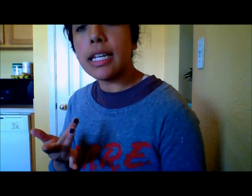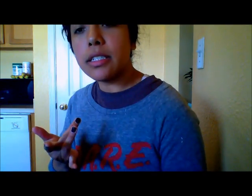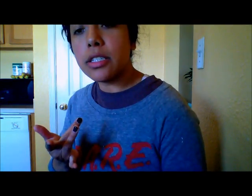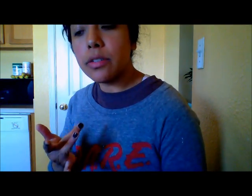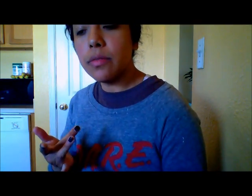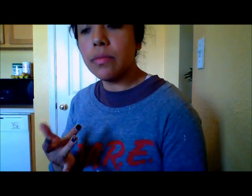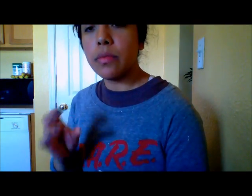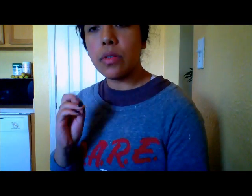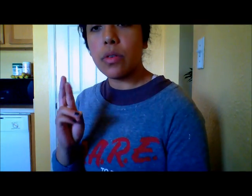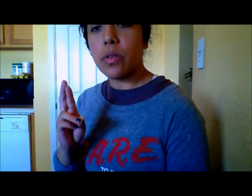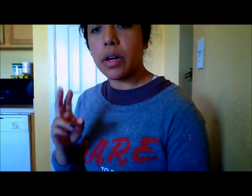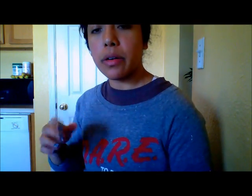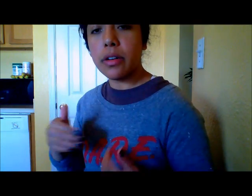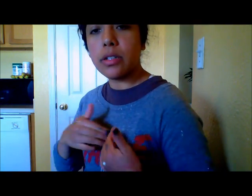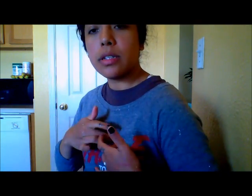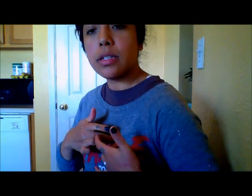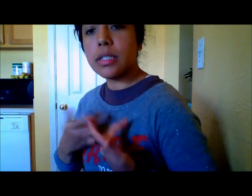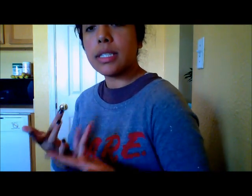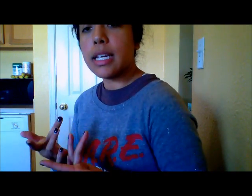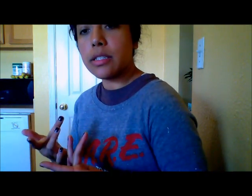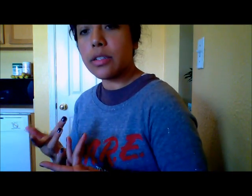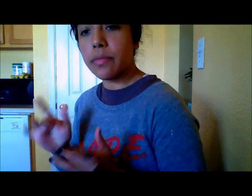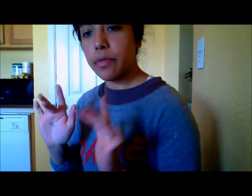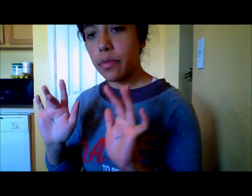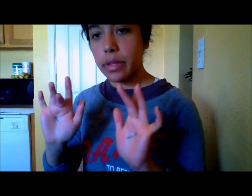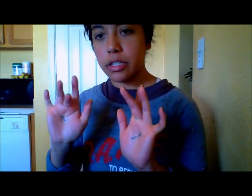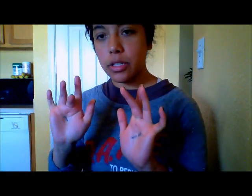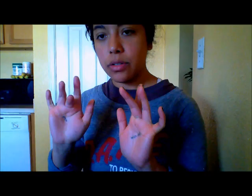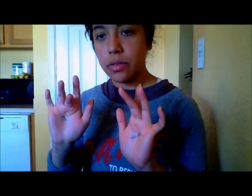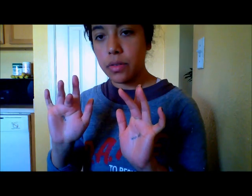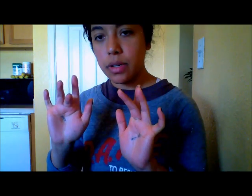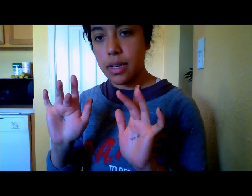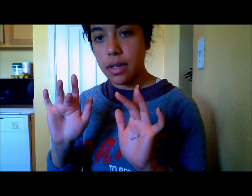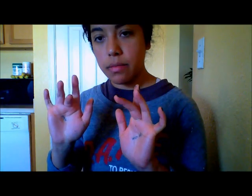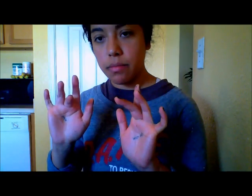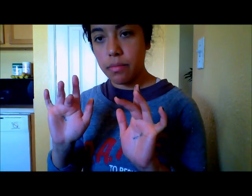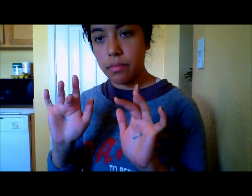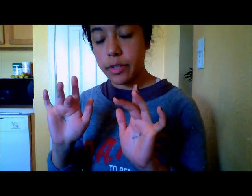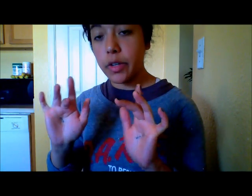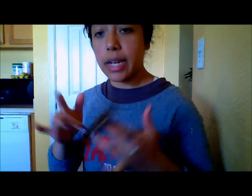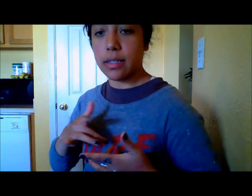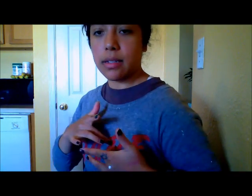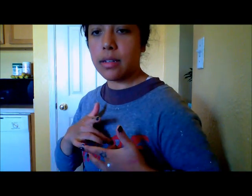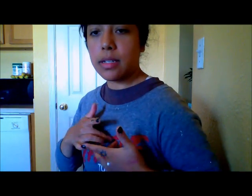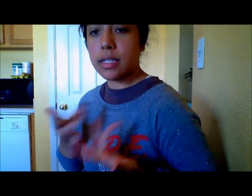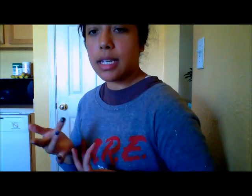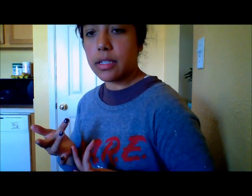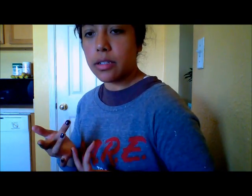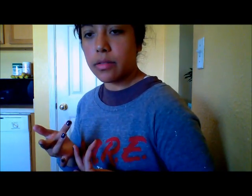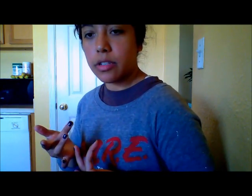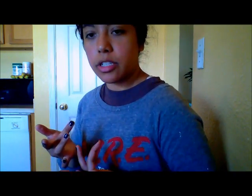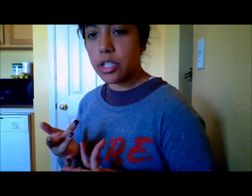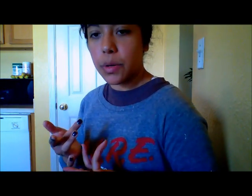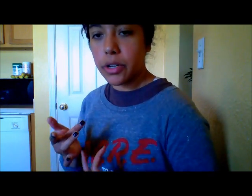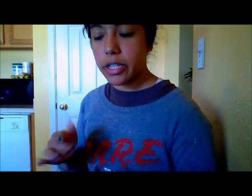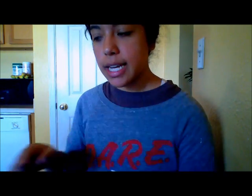Tend to or tend to with two hands. Tend to. You stroke your